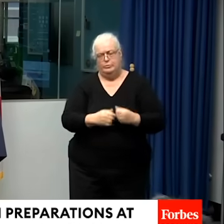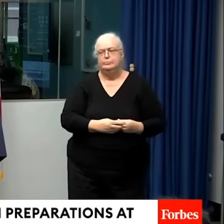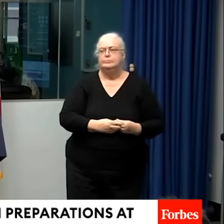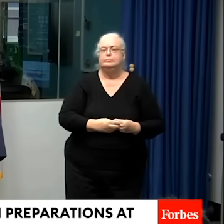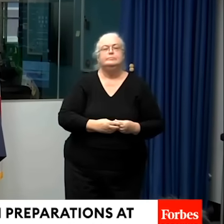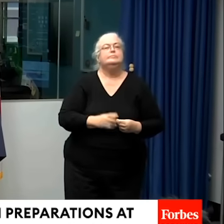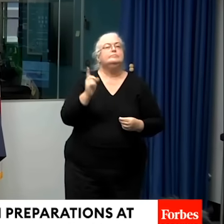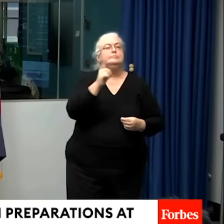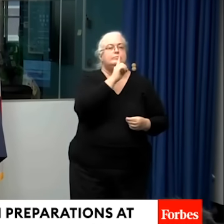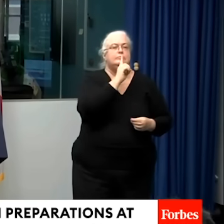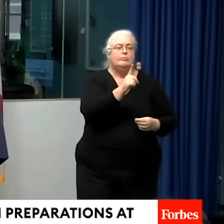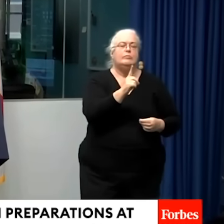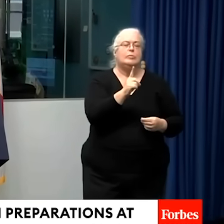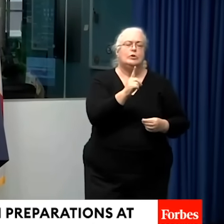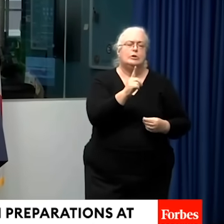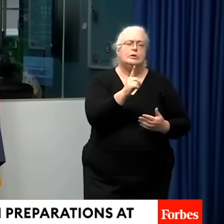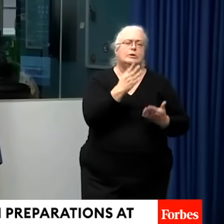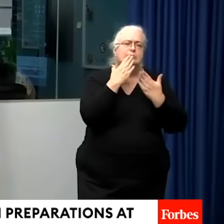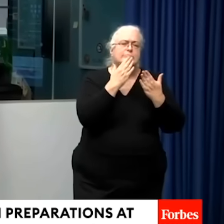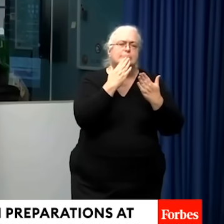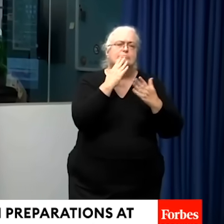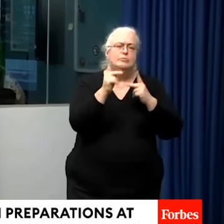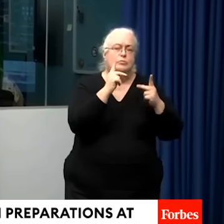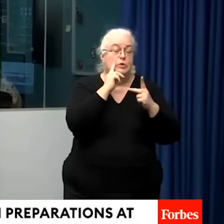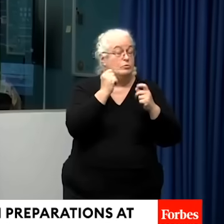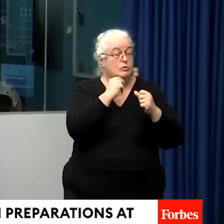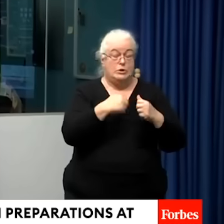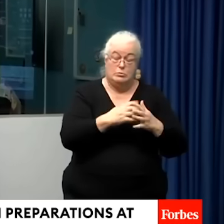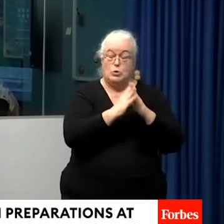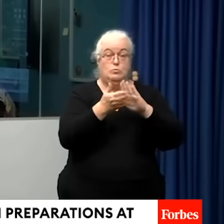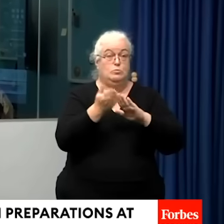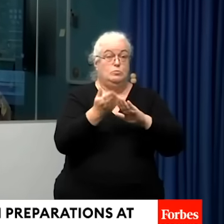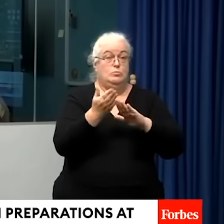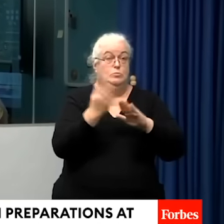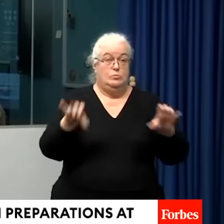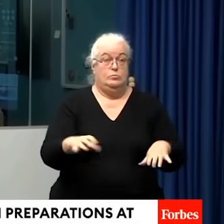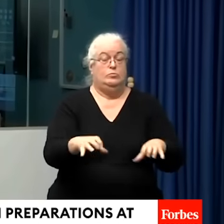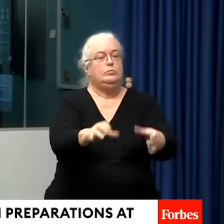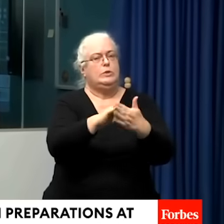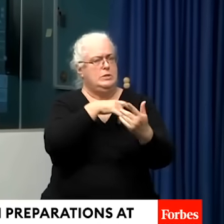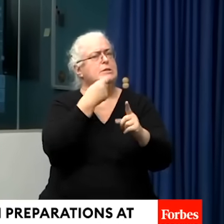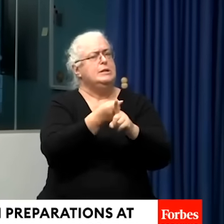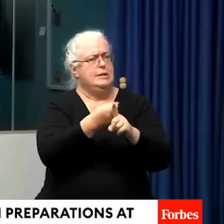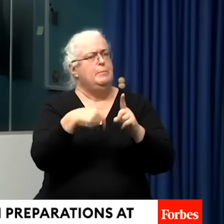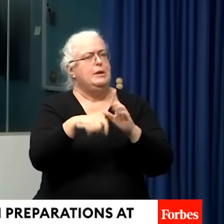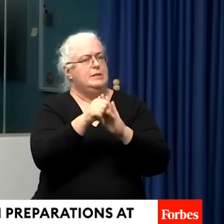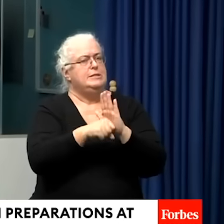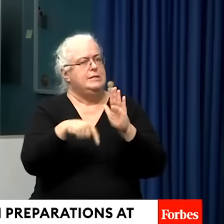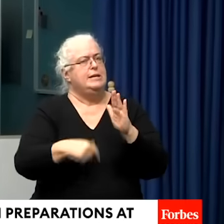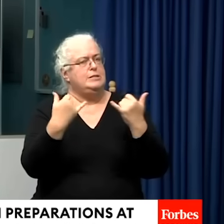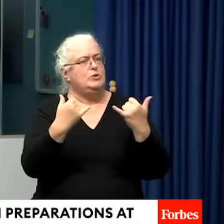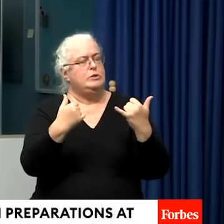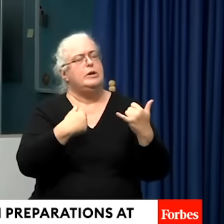Well, I appreciate all the hard work that folks really sprung into action. This is obviously going to impact the state throughout the day. Please